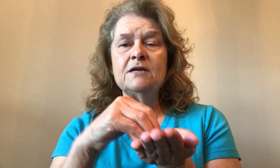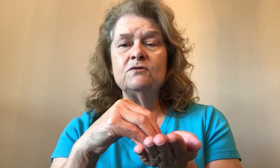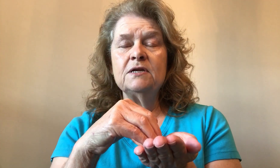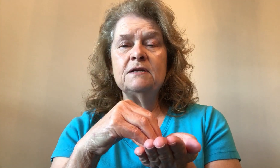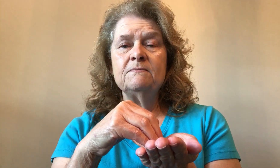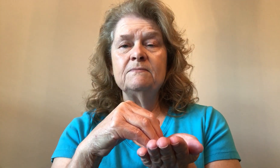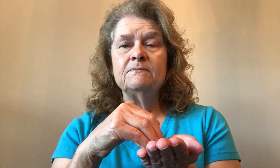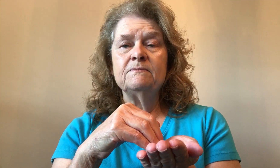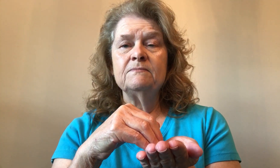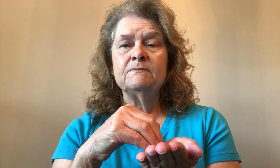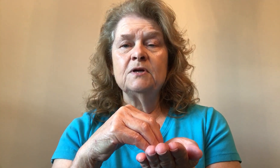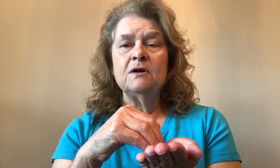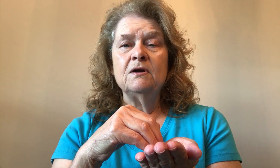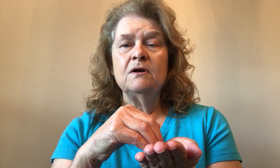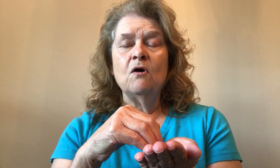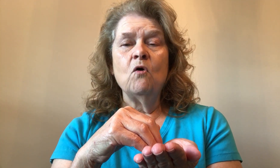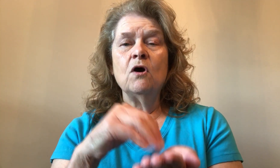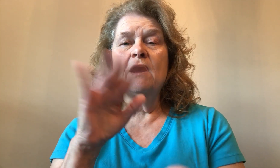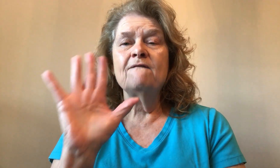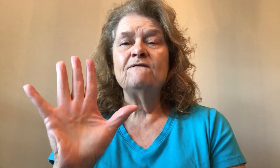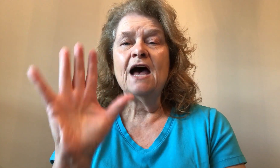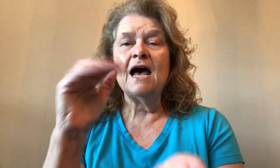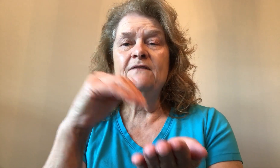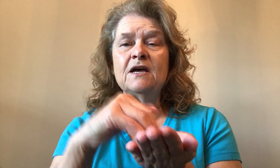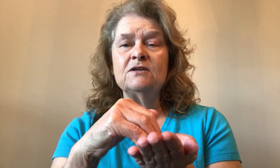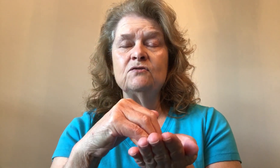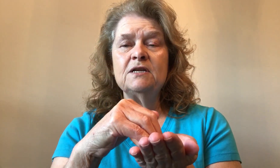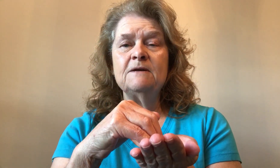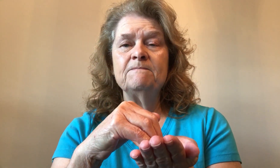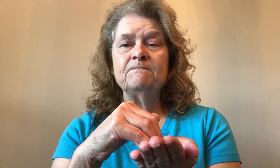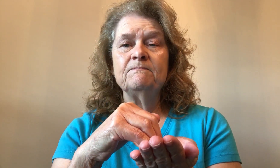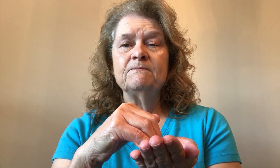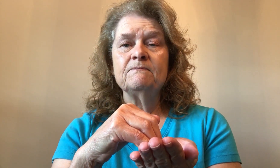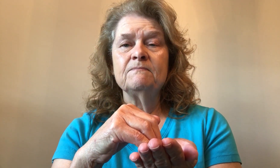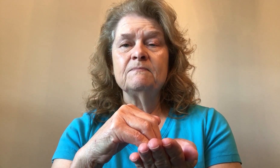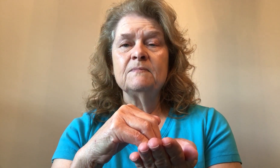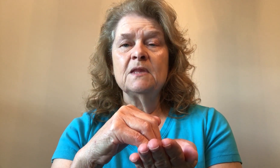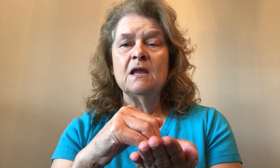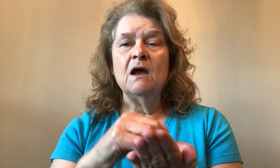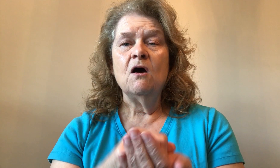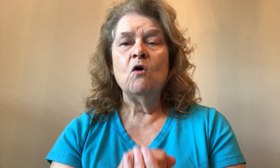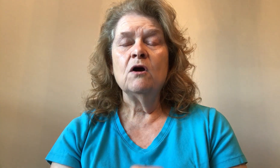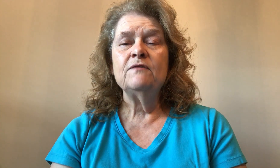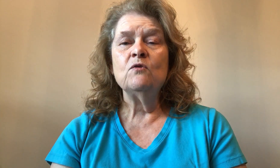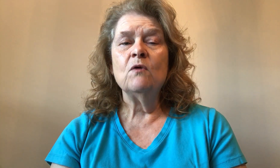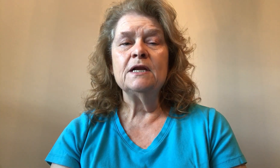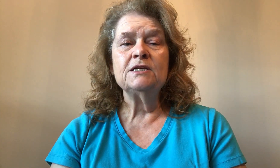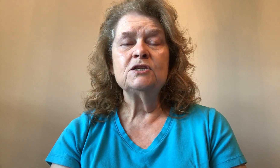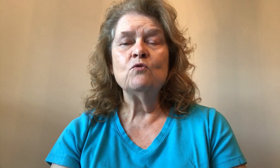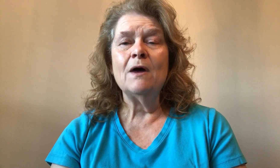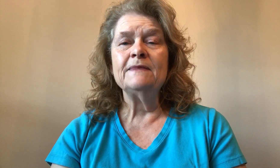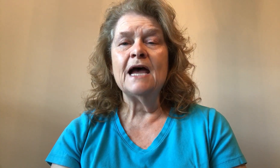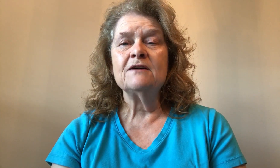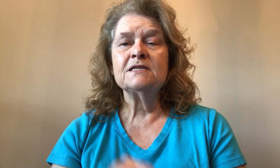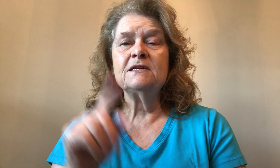200, or 500. Or if you wanted to do 1,000,